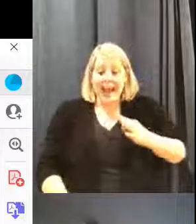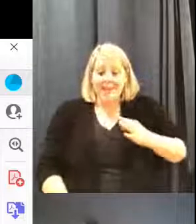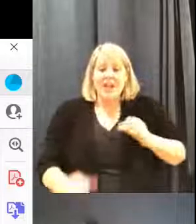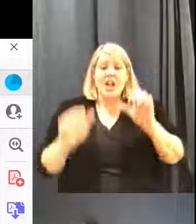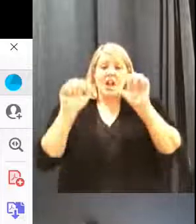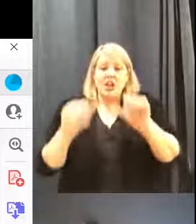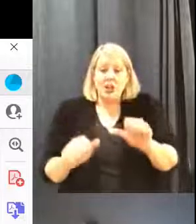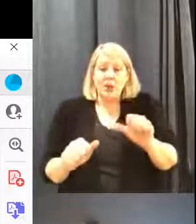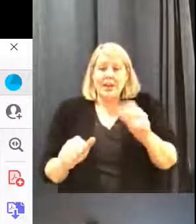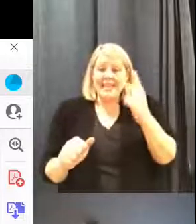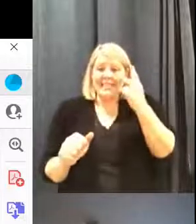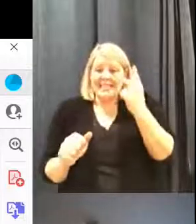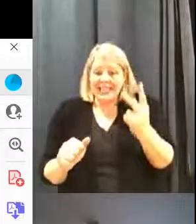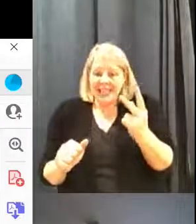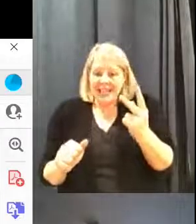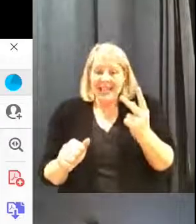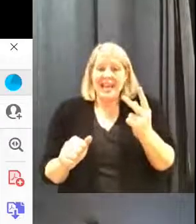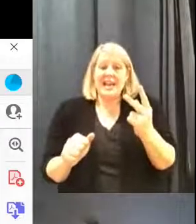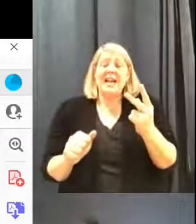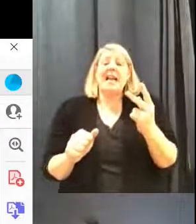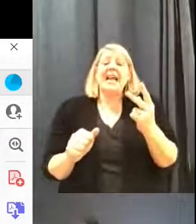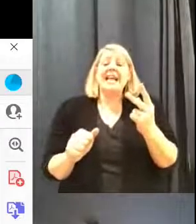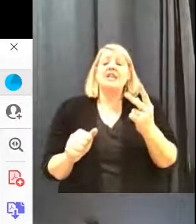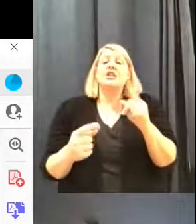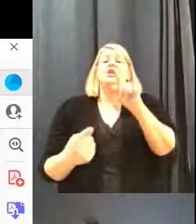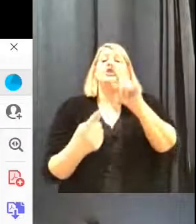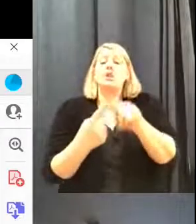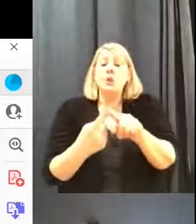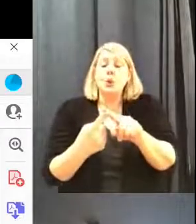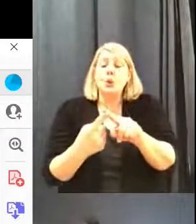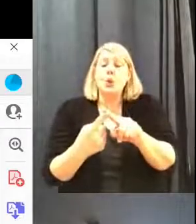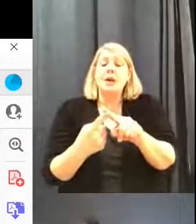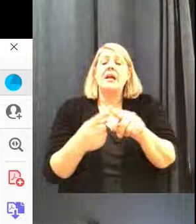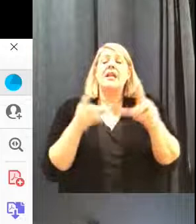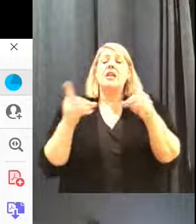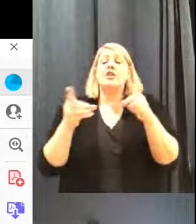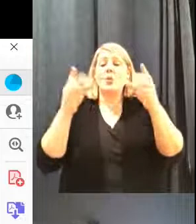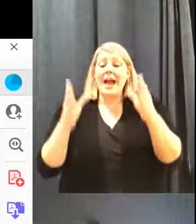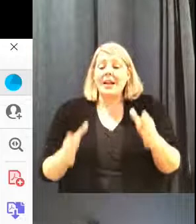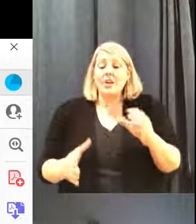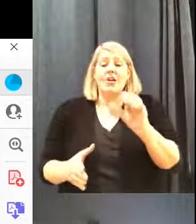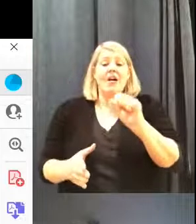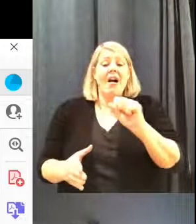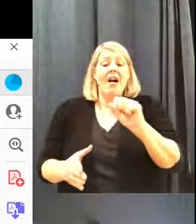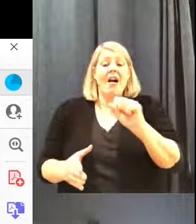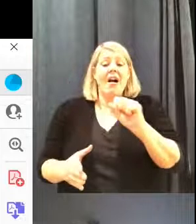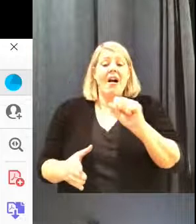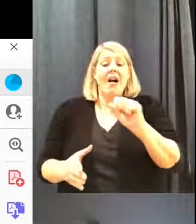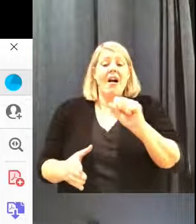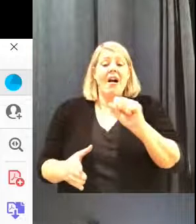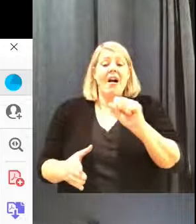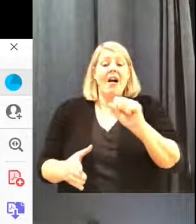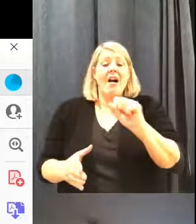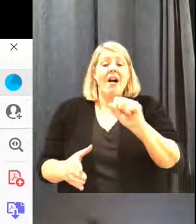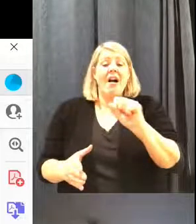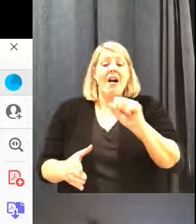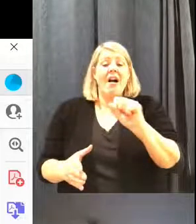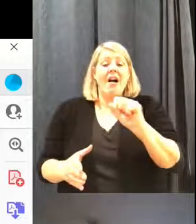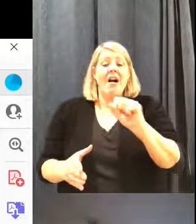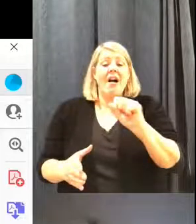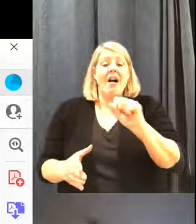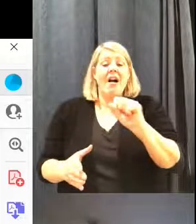to contact the special ed director if they would like information about the courses. But this is for you to use if you would like